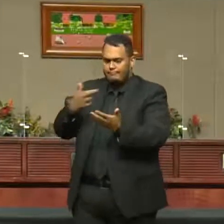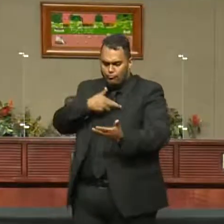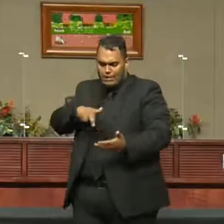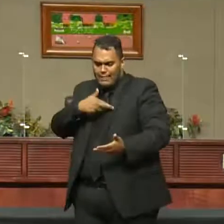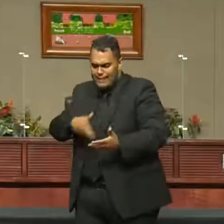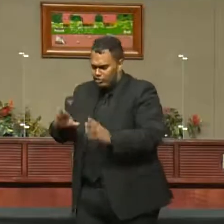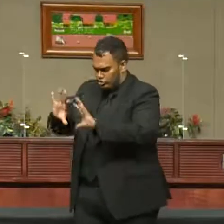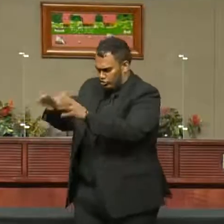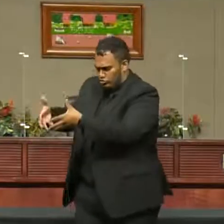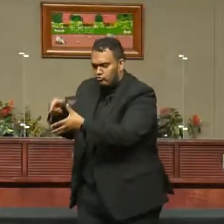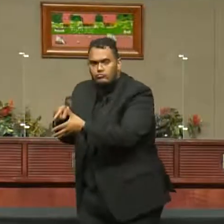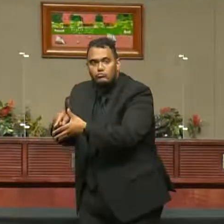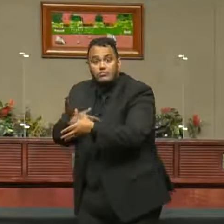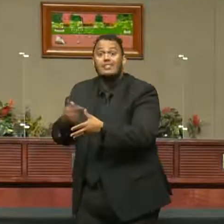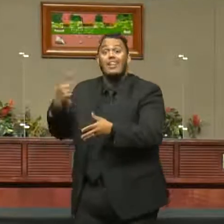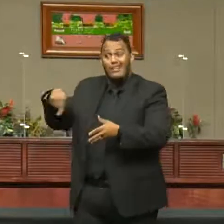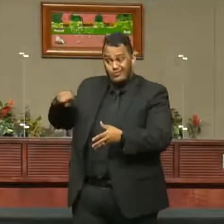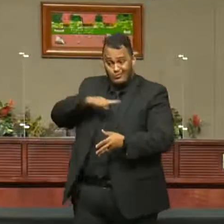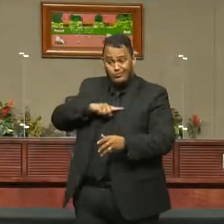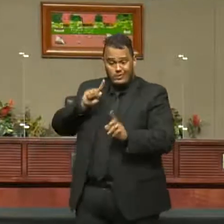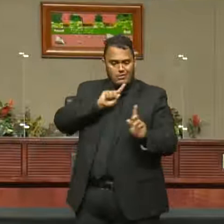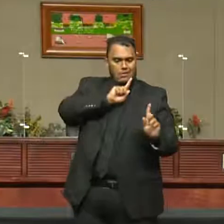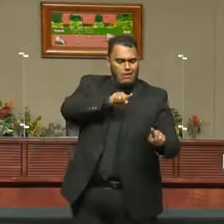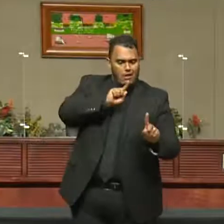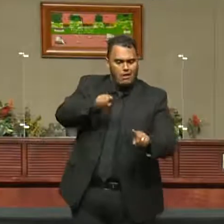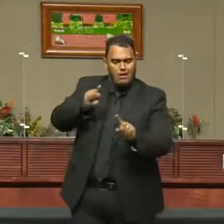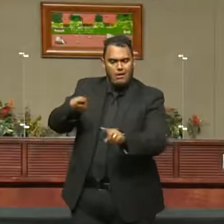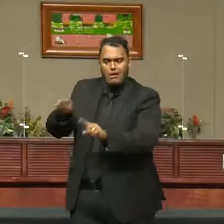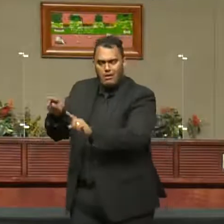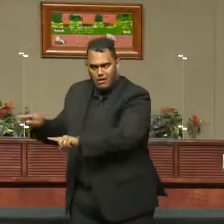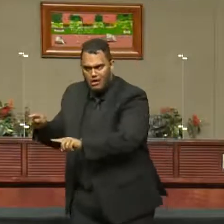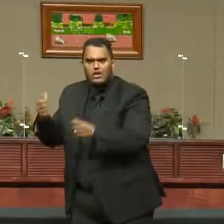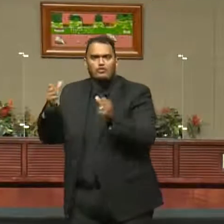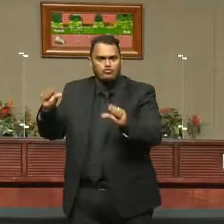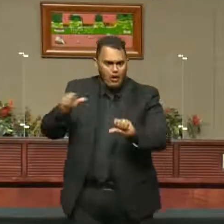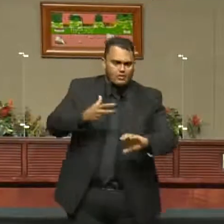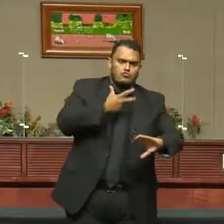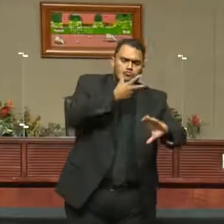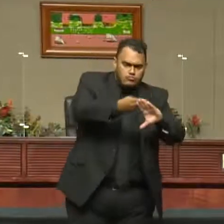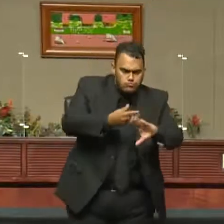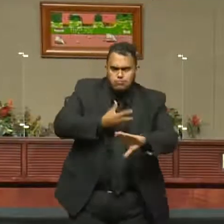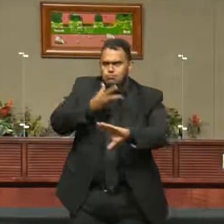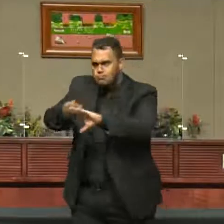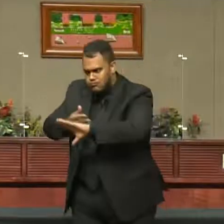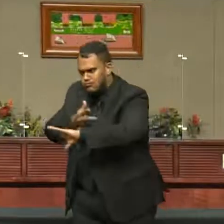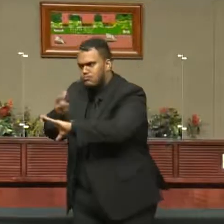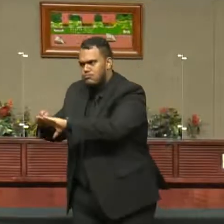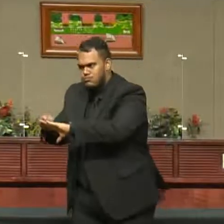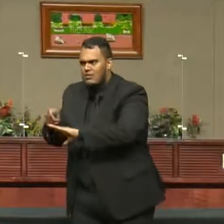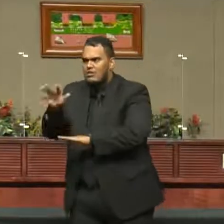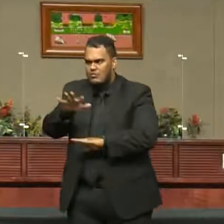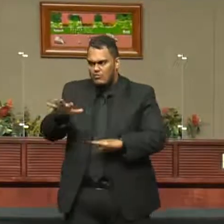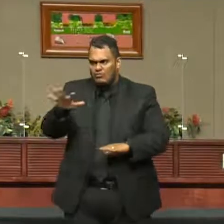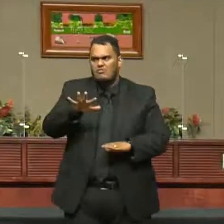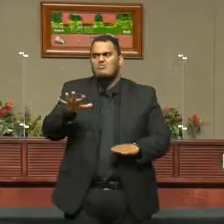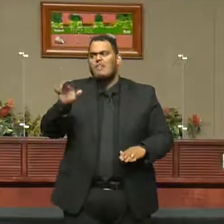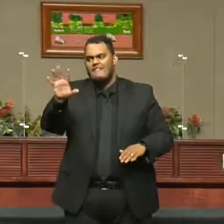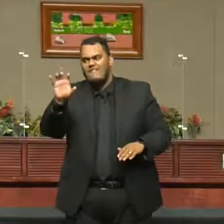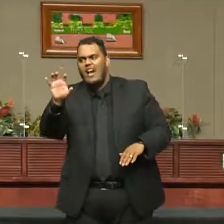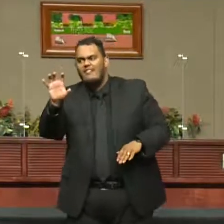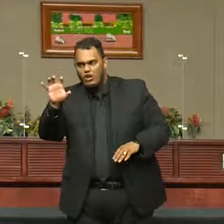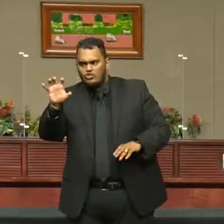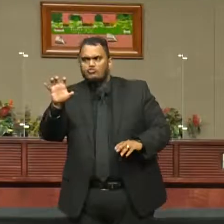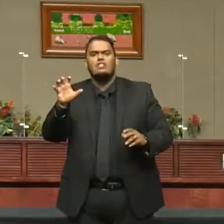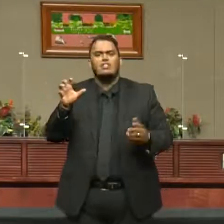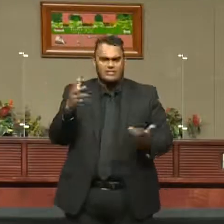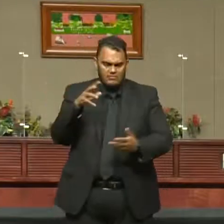at each one of those locations, so roughly 1,000 people. I have not received the final numbers from today, but